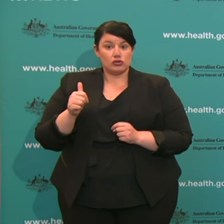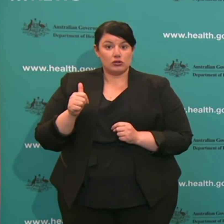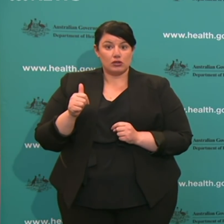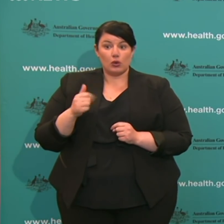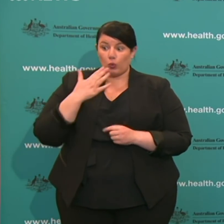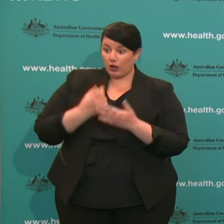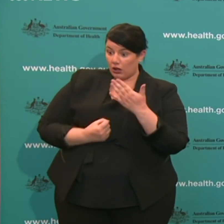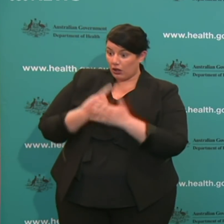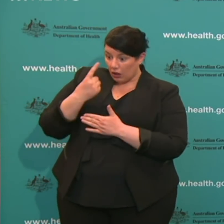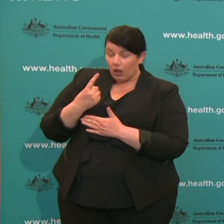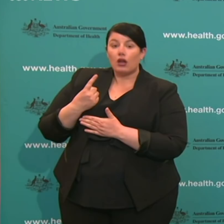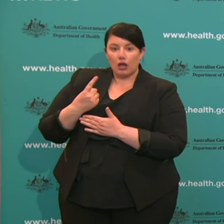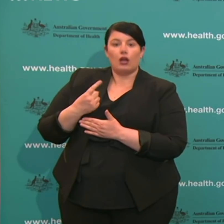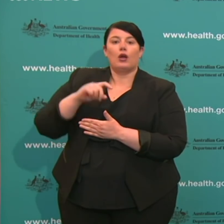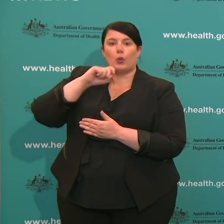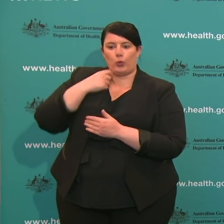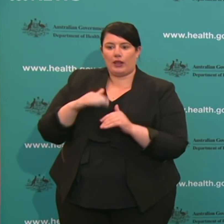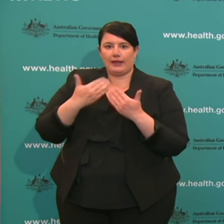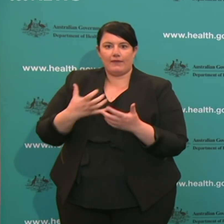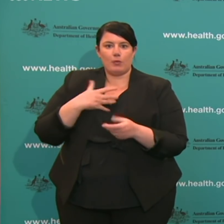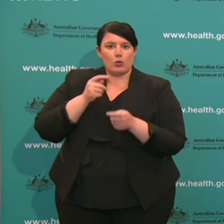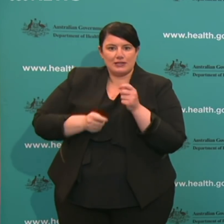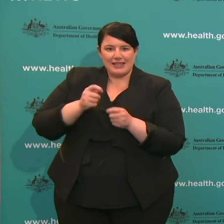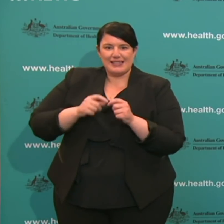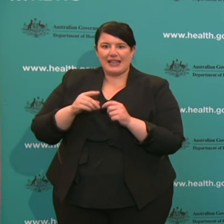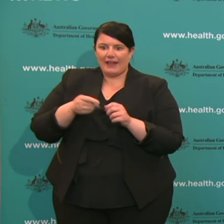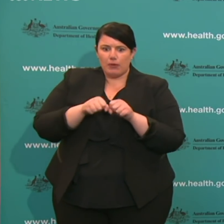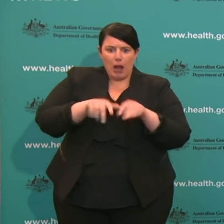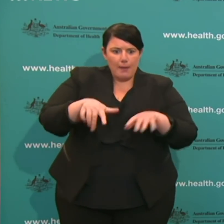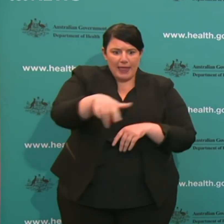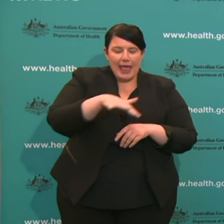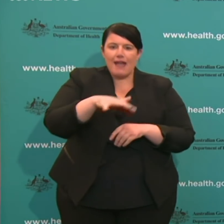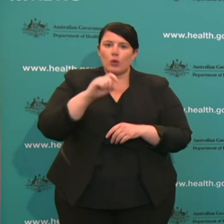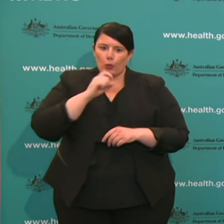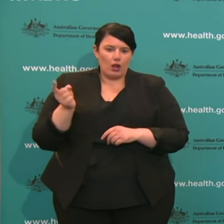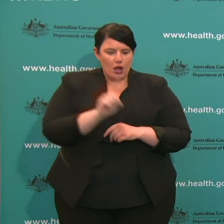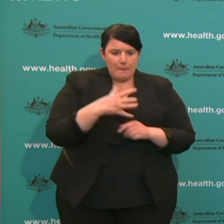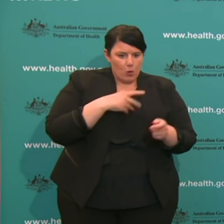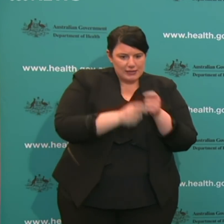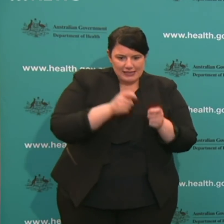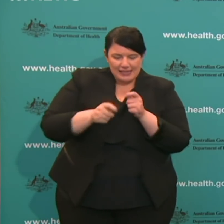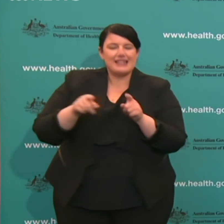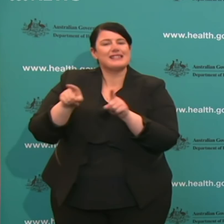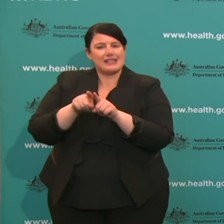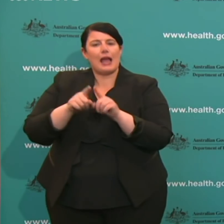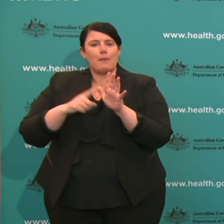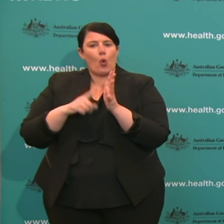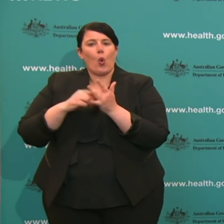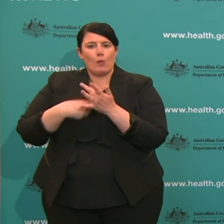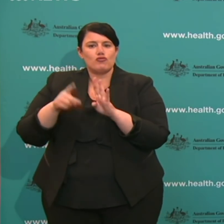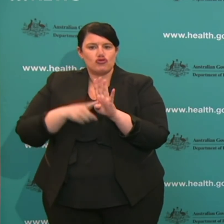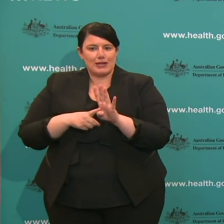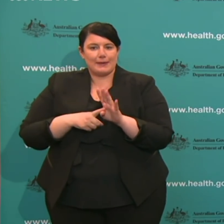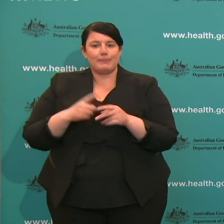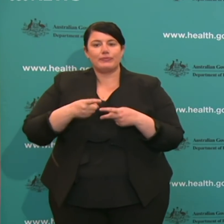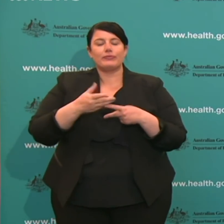when they arise, will increase testing in certain geographic areas, and Albury will be no exception. Thank you, Claire. I'll move